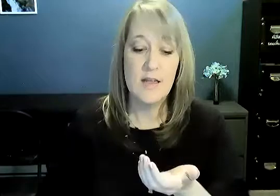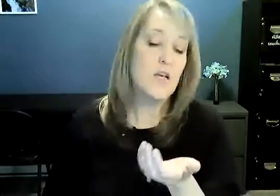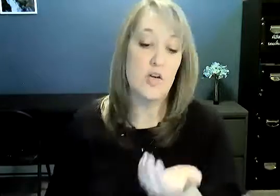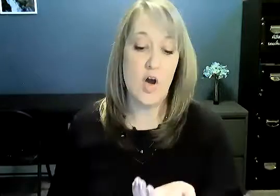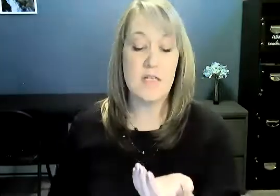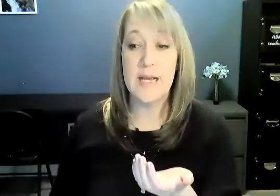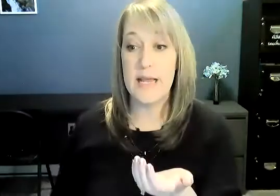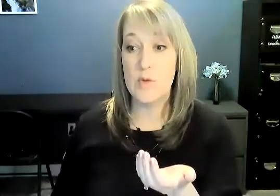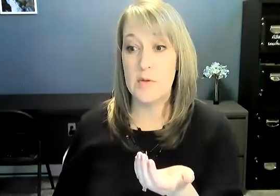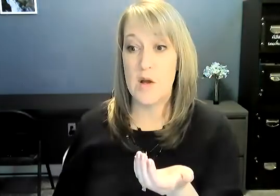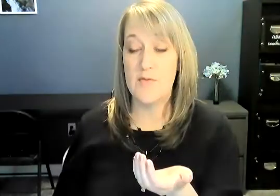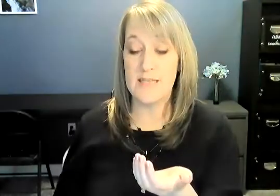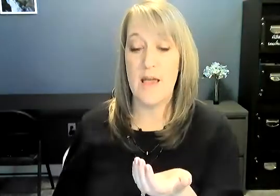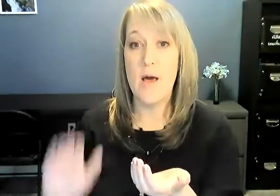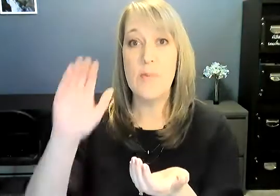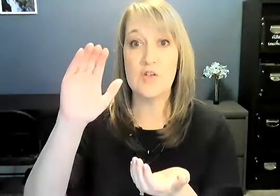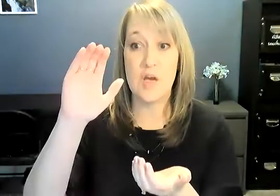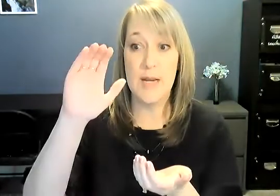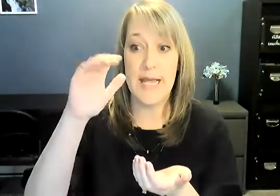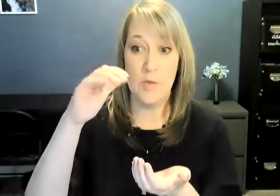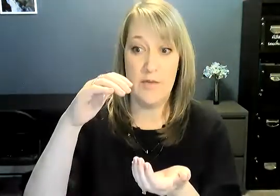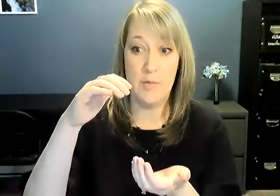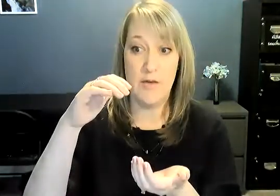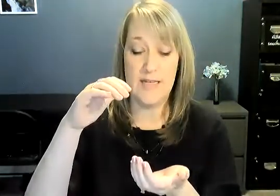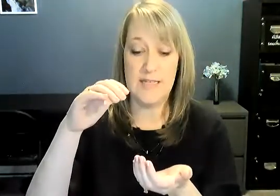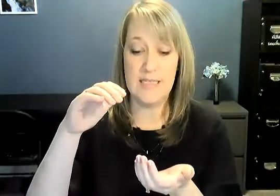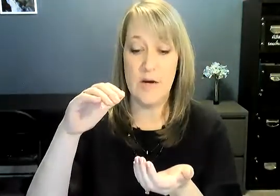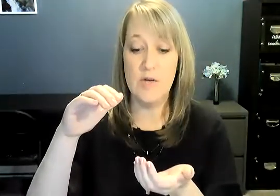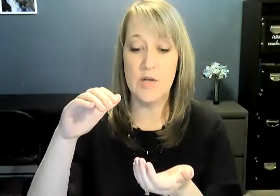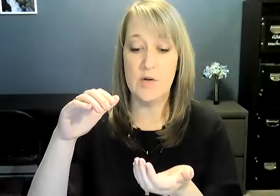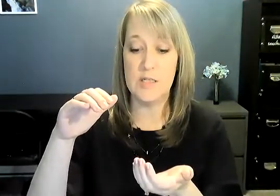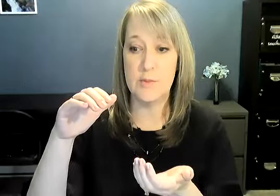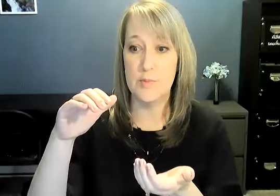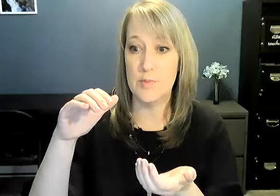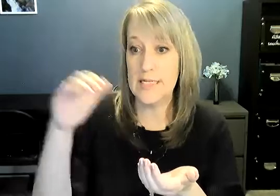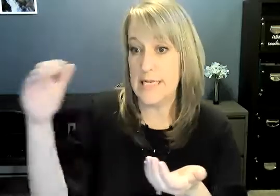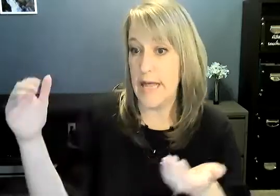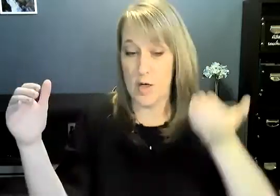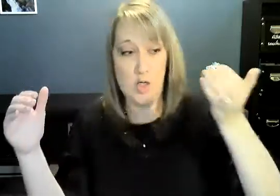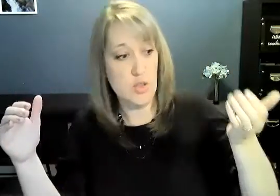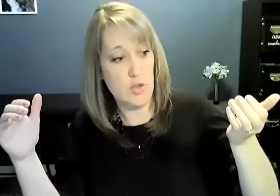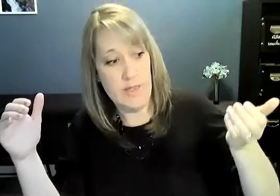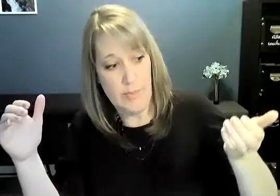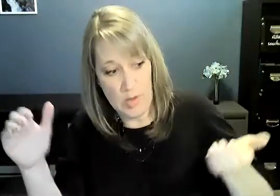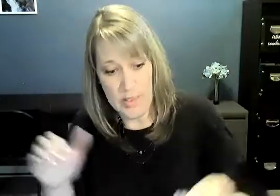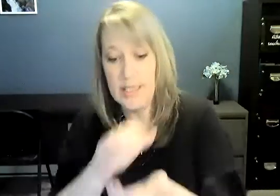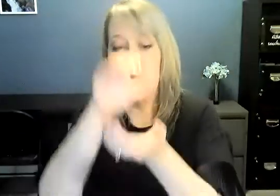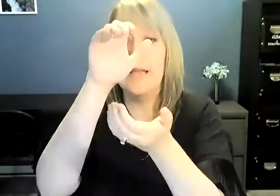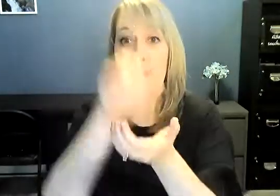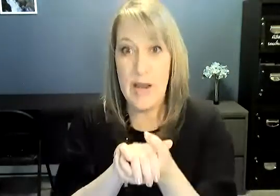Your non-dominant hand will have your palm facing up, your dominant hand will have your palm facing down, and you're going to bring together two people in